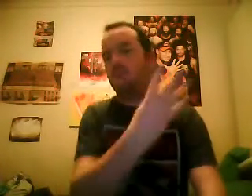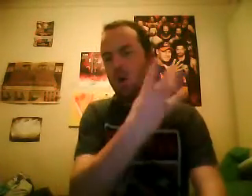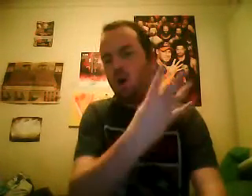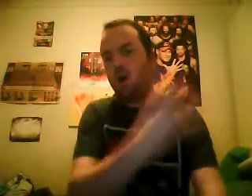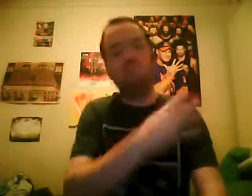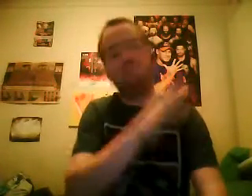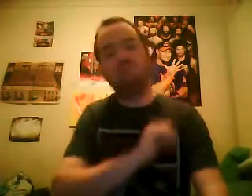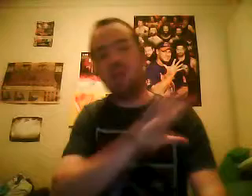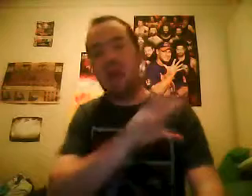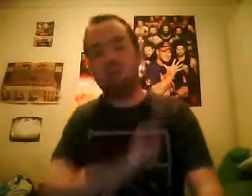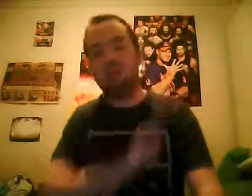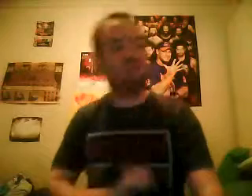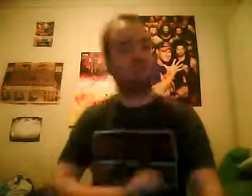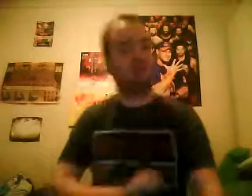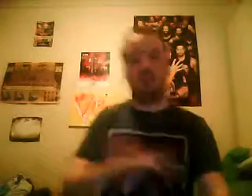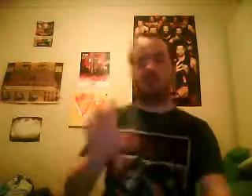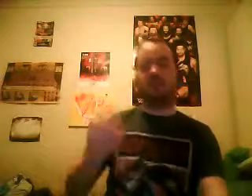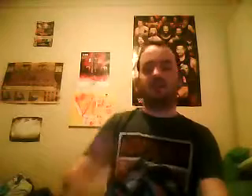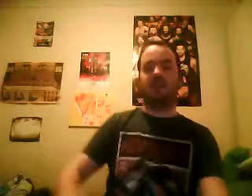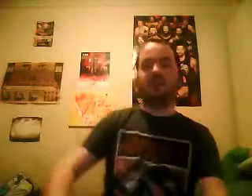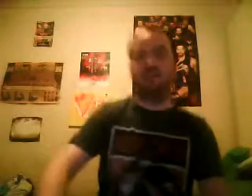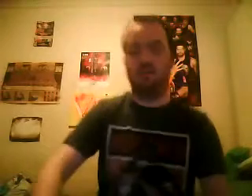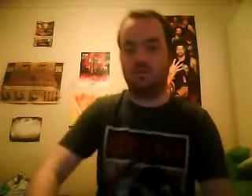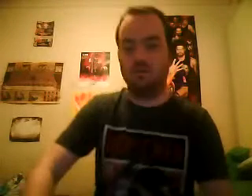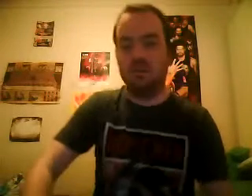four? Nah. Sorry, I'm not a fan of that at all.